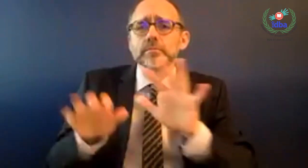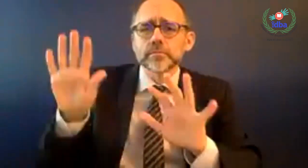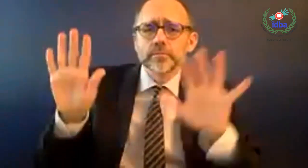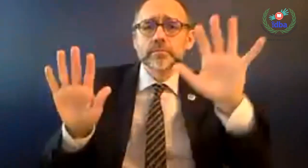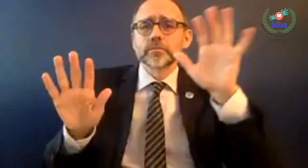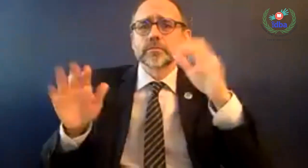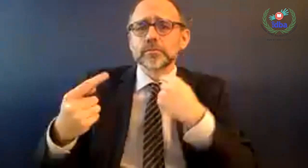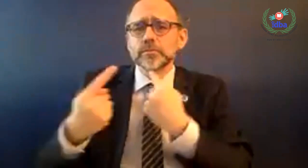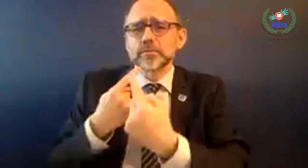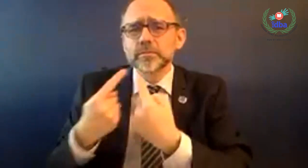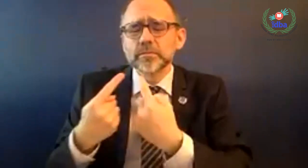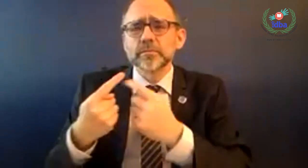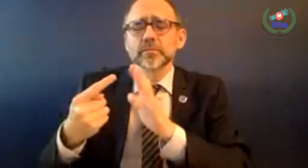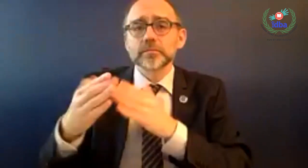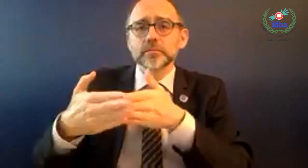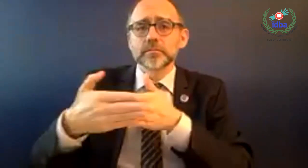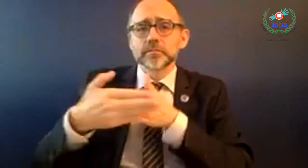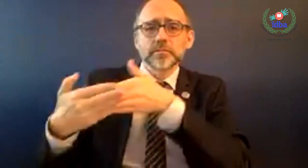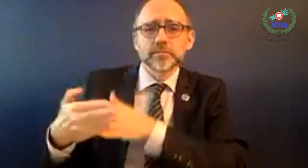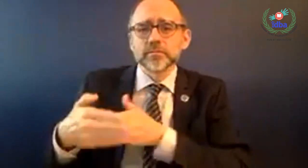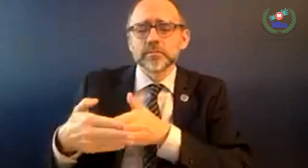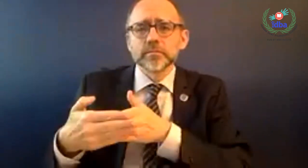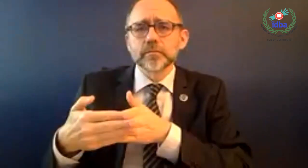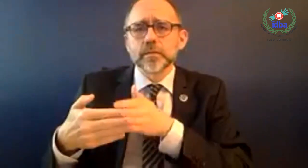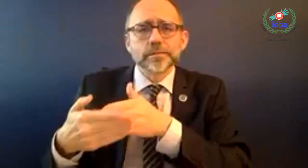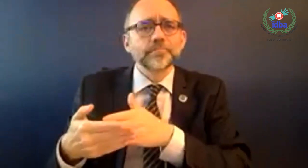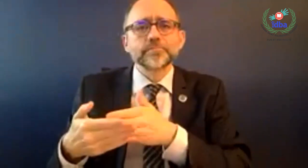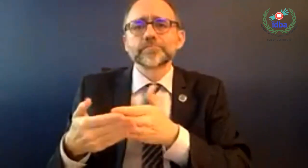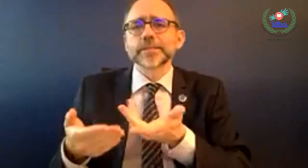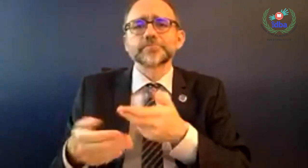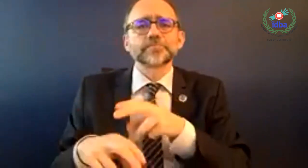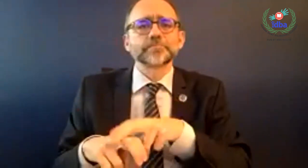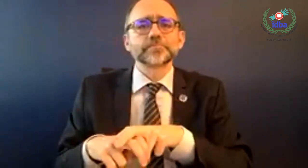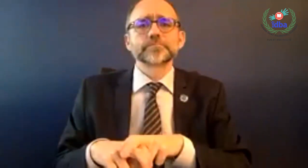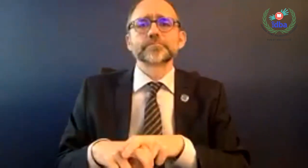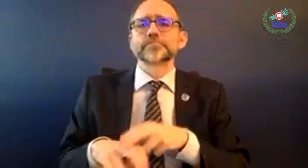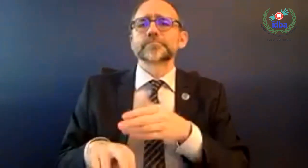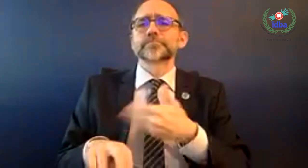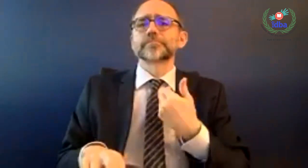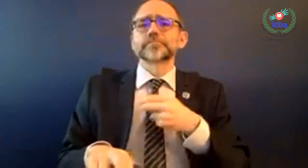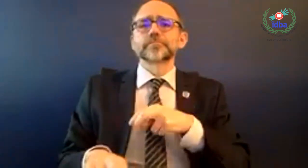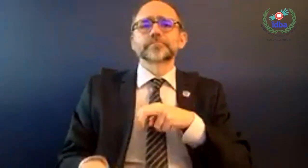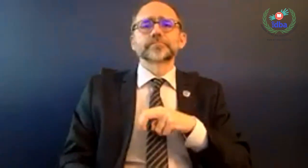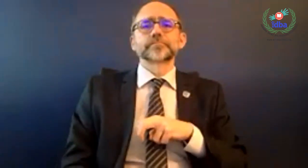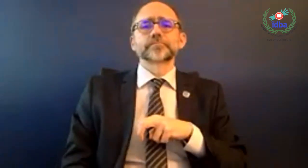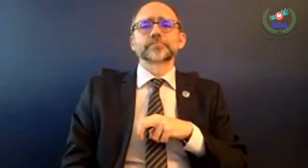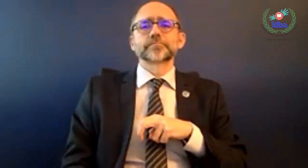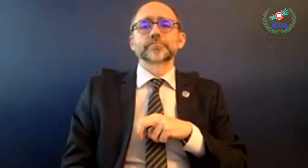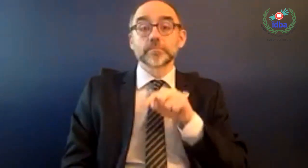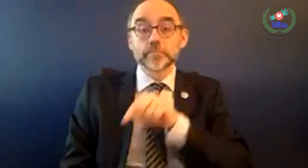wants to go to the doctor and doctor is not able to understand, and there is another barrier that the communication gap is being felt